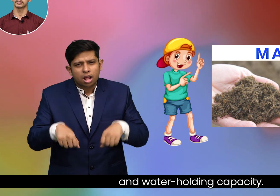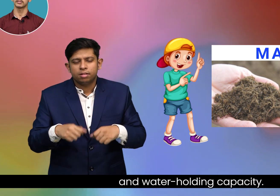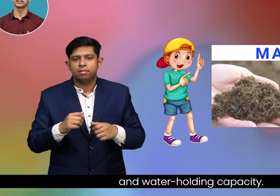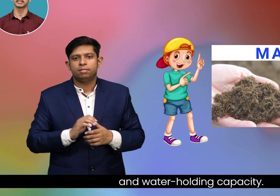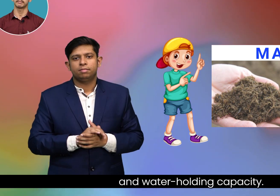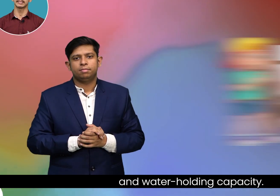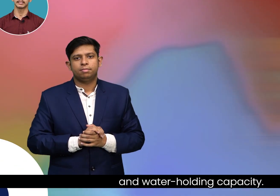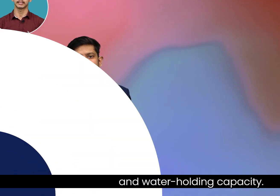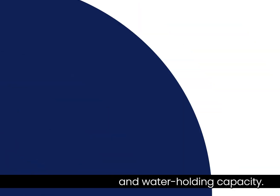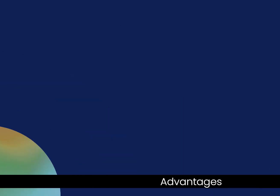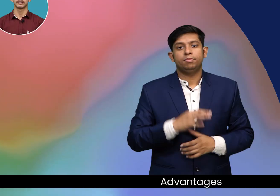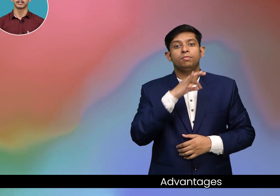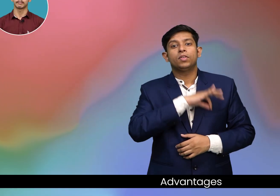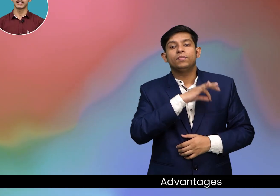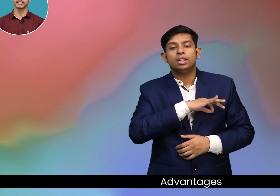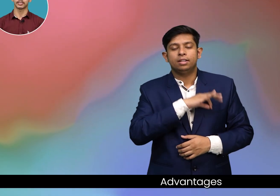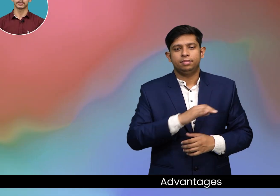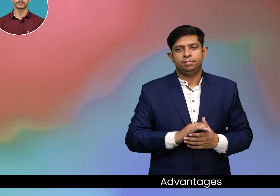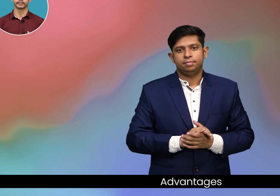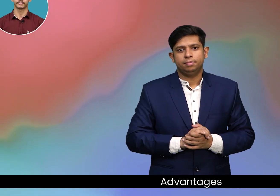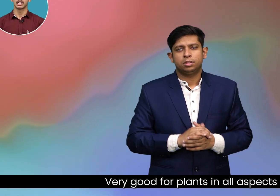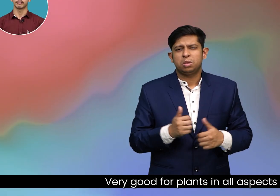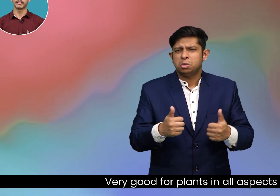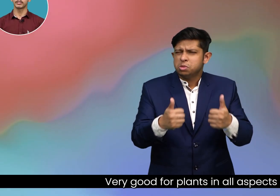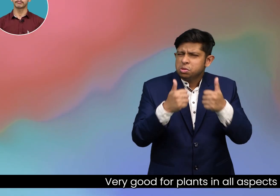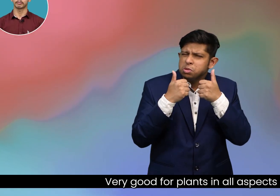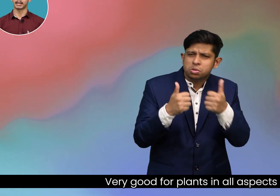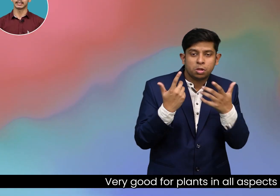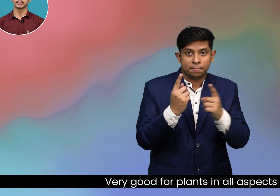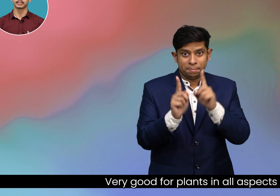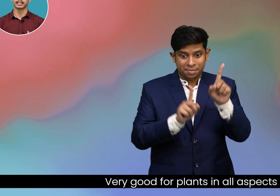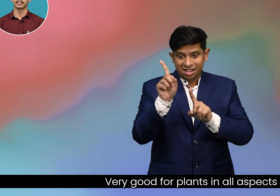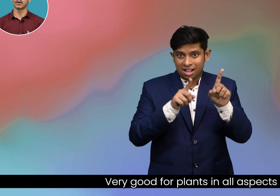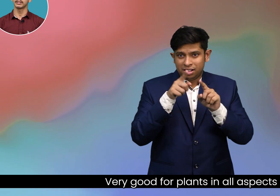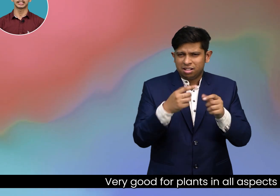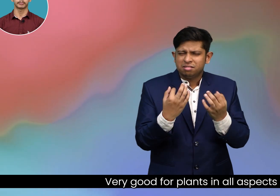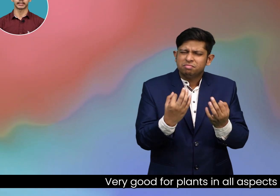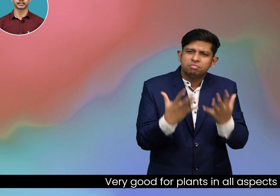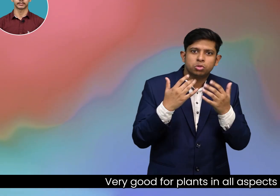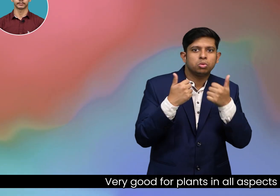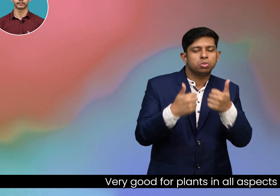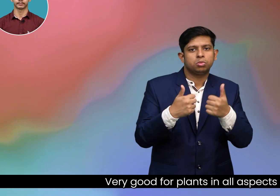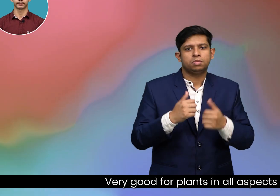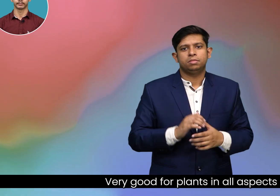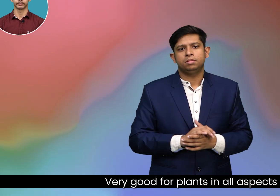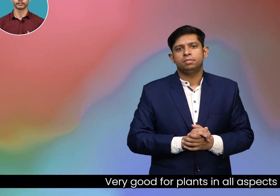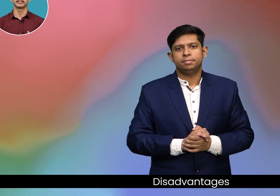and water holding capacity. Advantages. Very good for plants in all aspects.